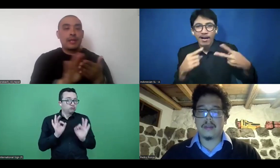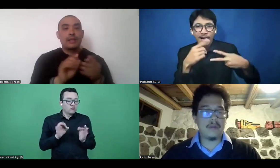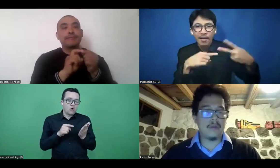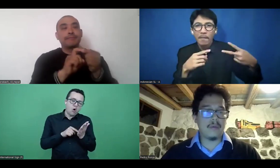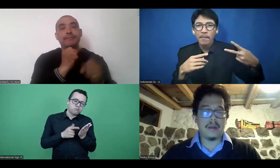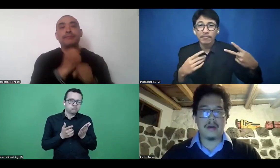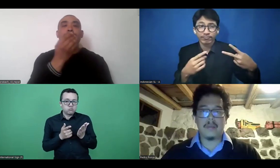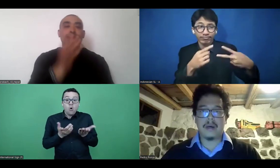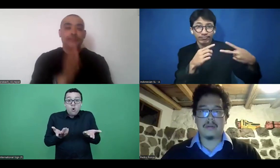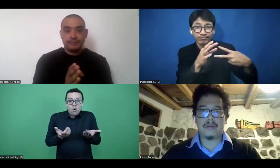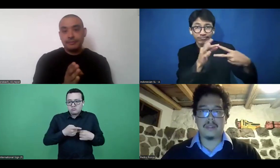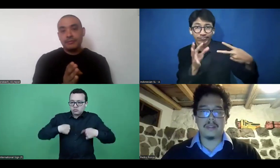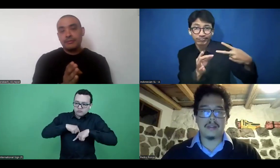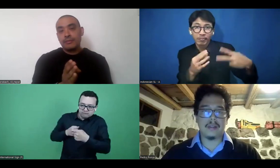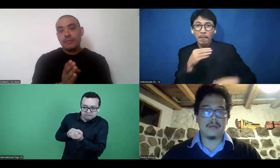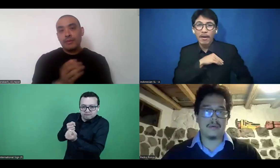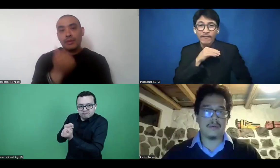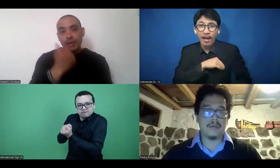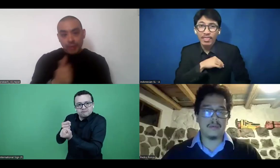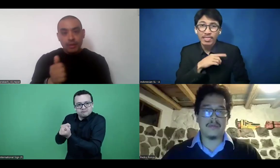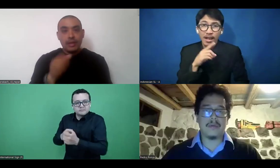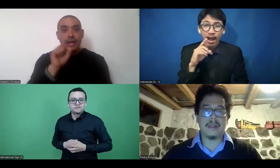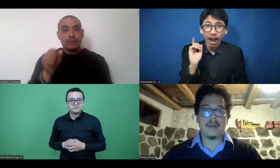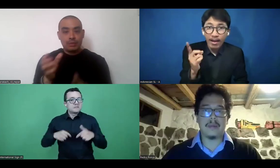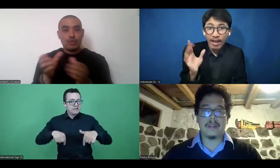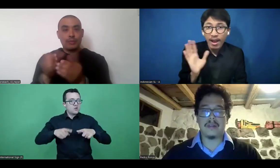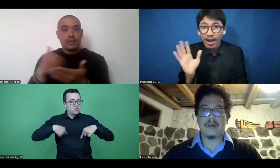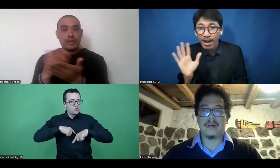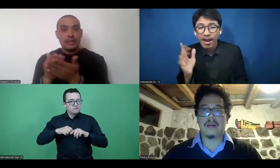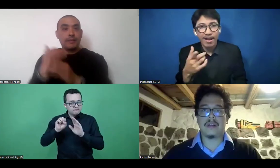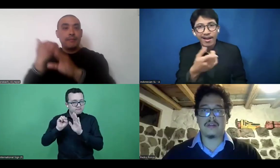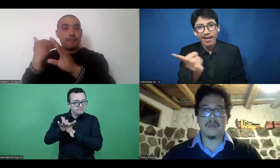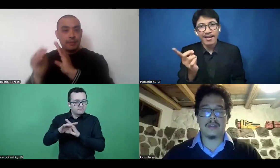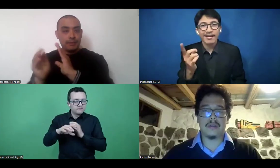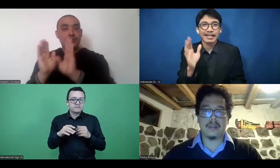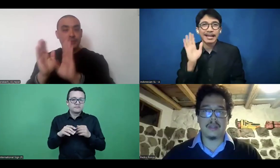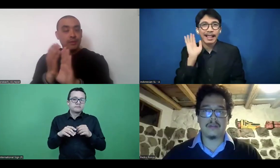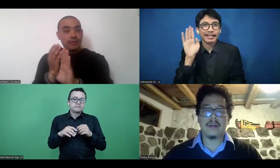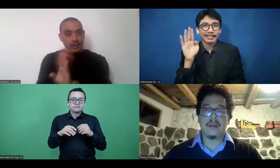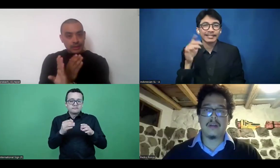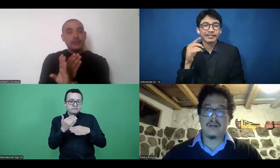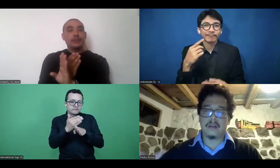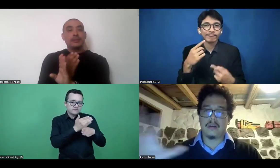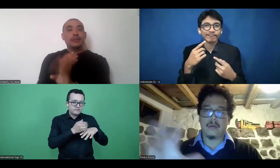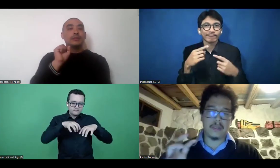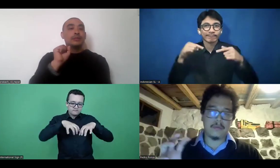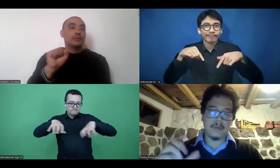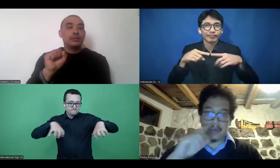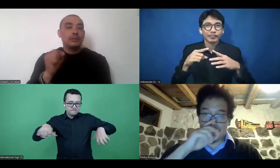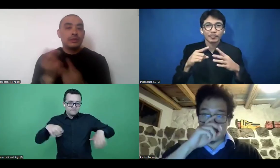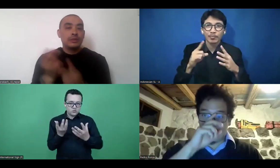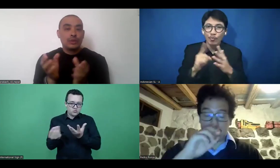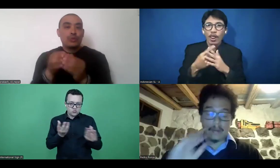I think we are about to be sent into the rooms. Before that happens, just mentioning that the rooms have